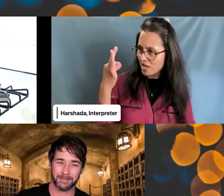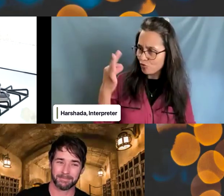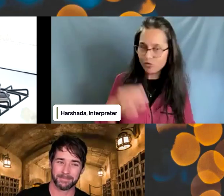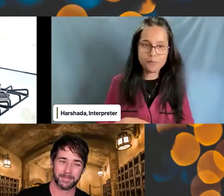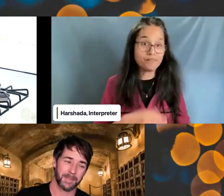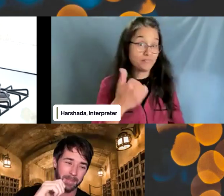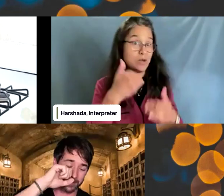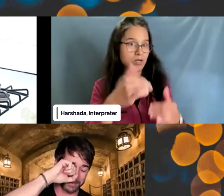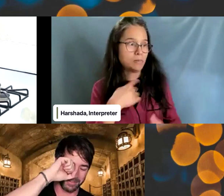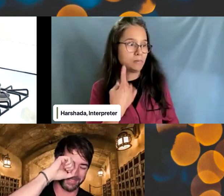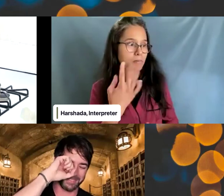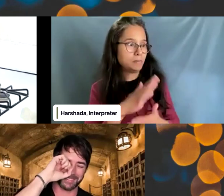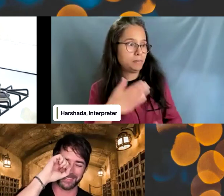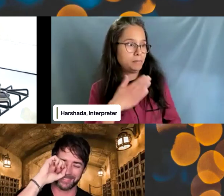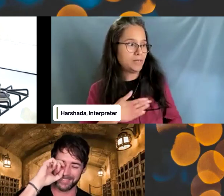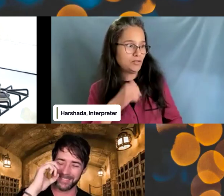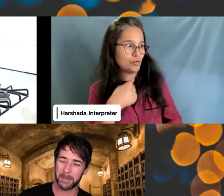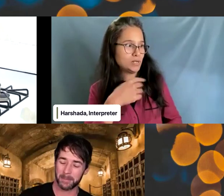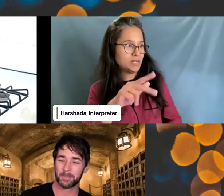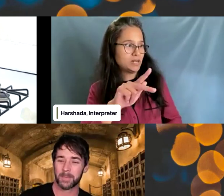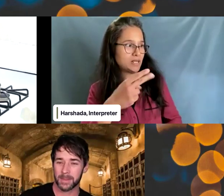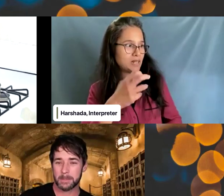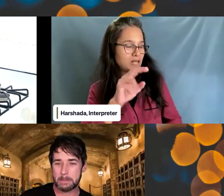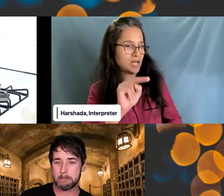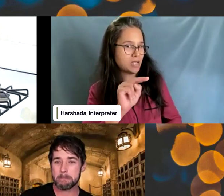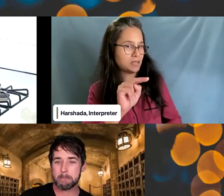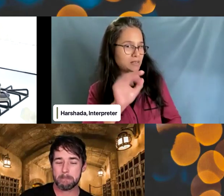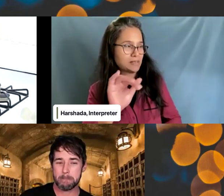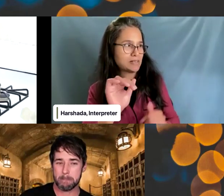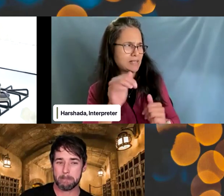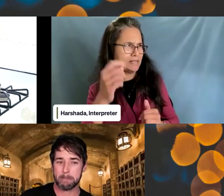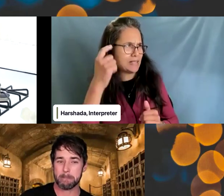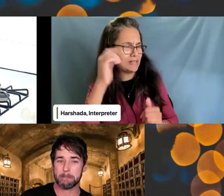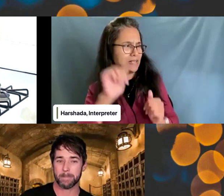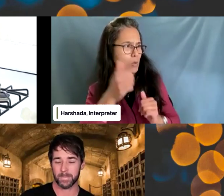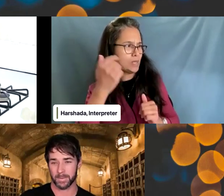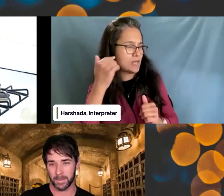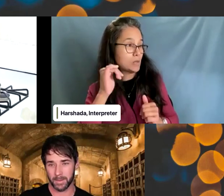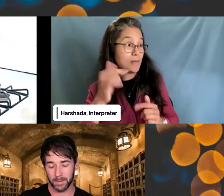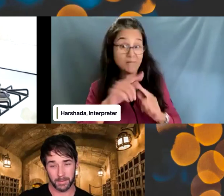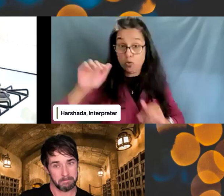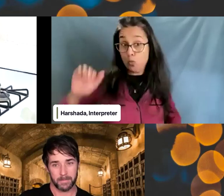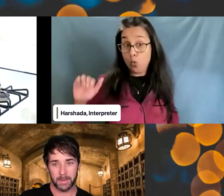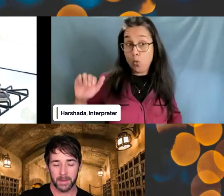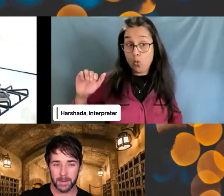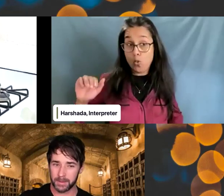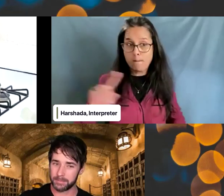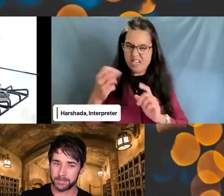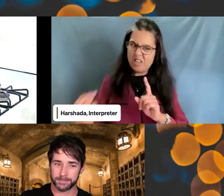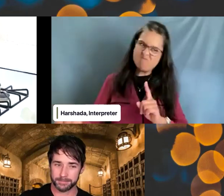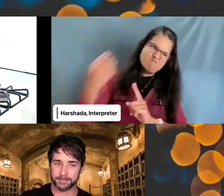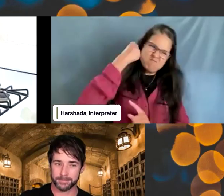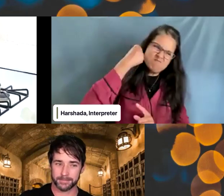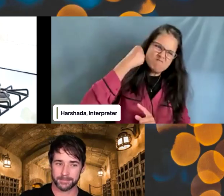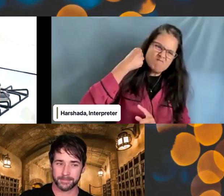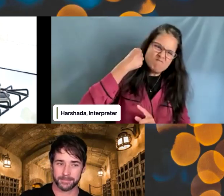Please don't tell Con. That's what I think he sounds like, because he may be small, but he can punch.